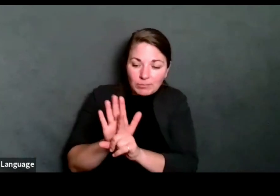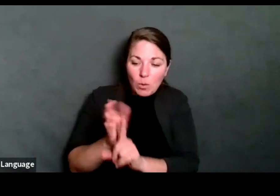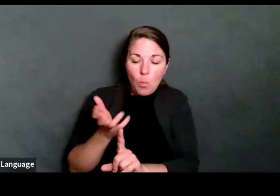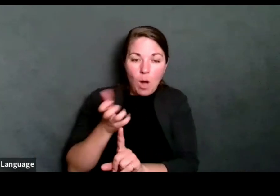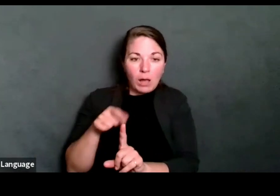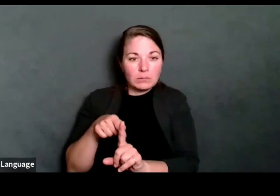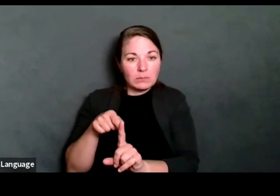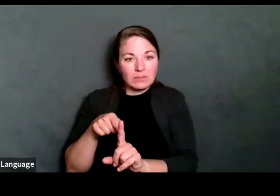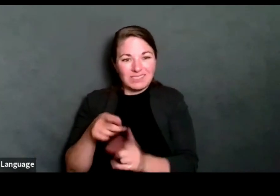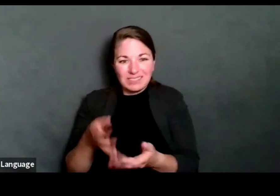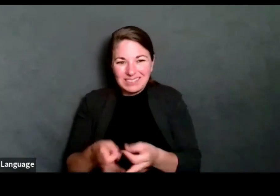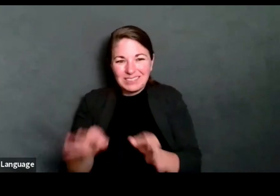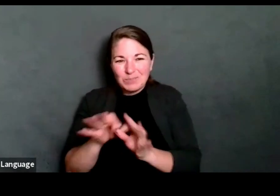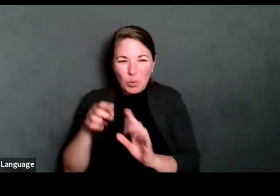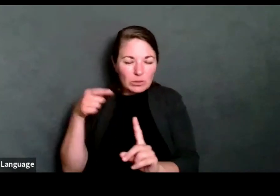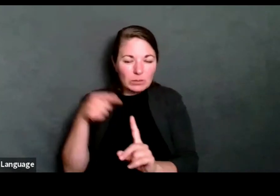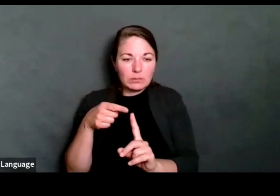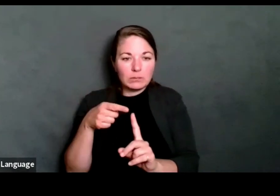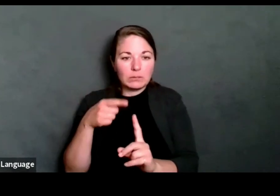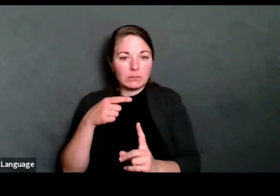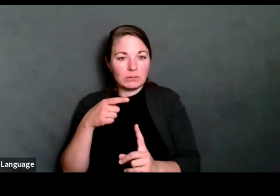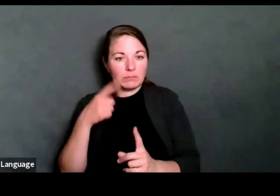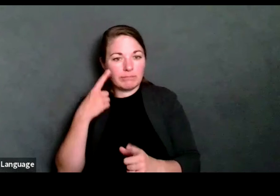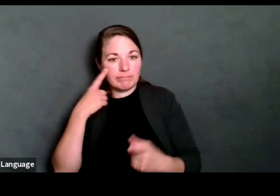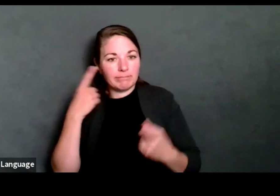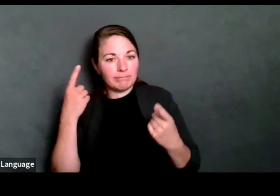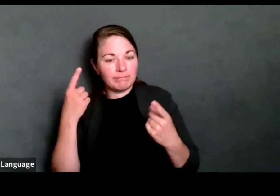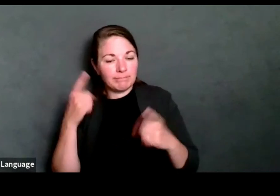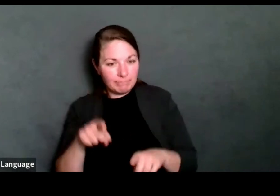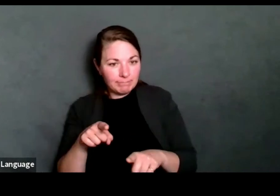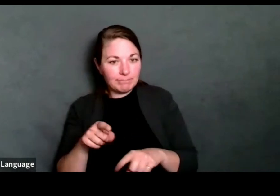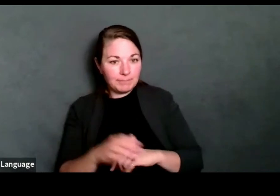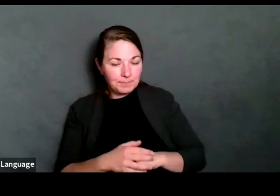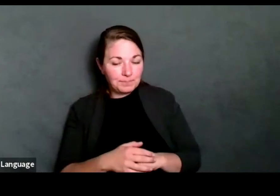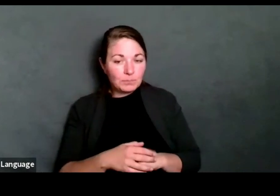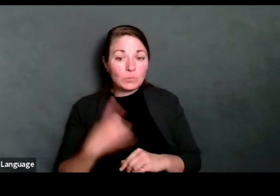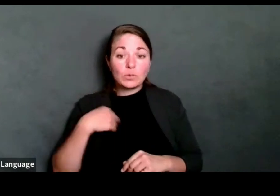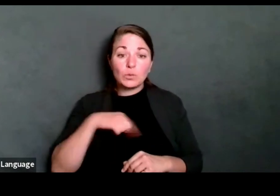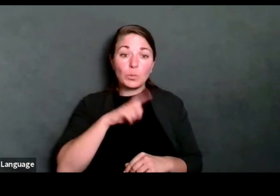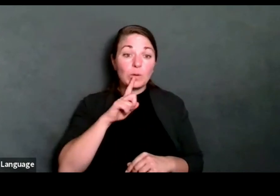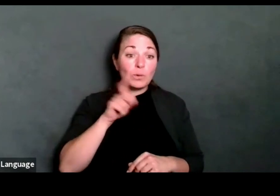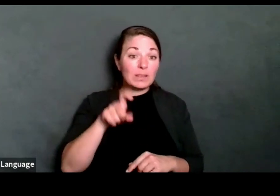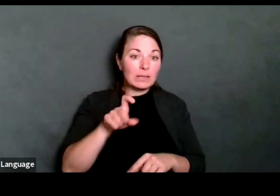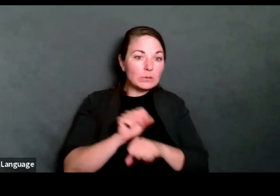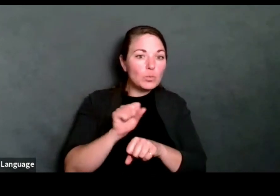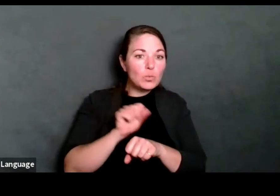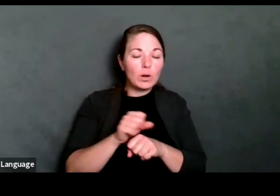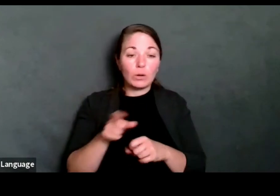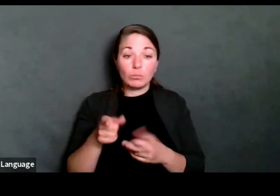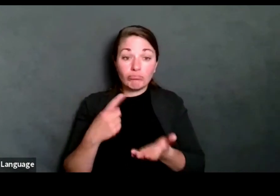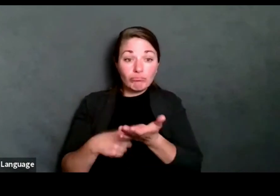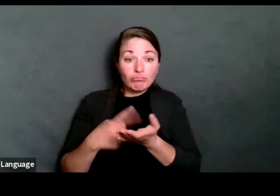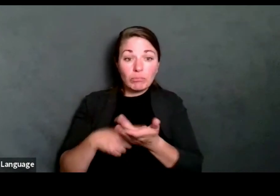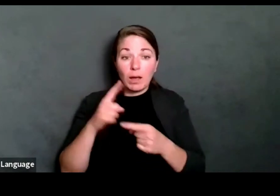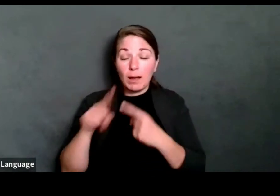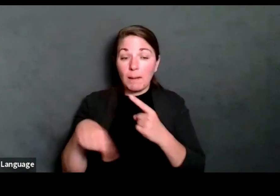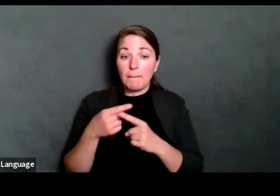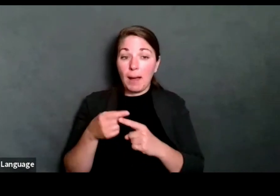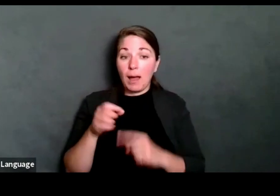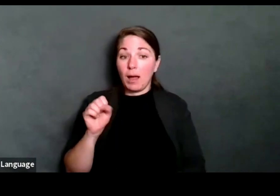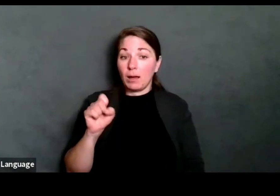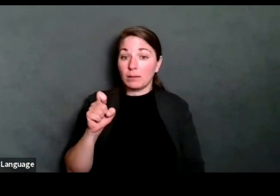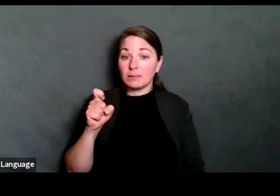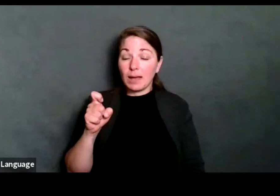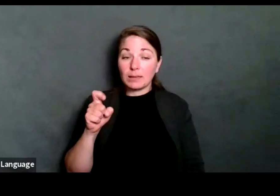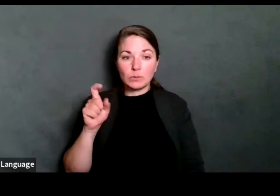so we need to really work when we are talking to clients about sex and sexuality on bringing that moral